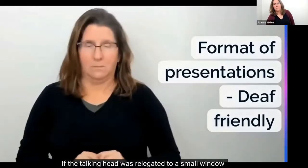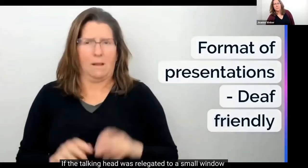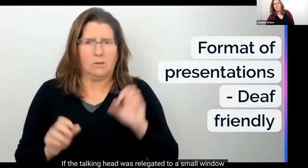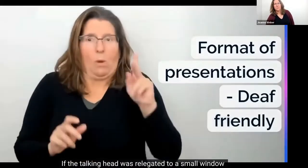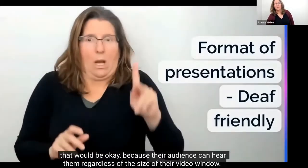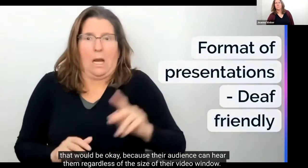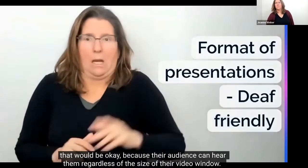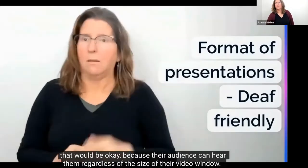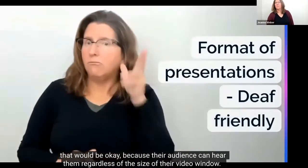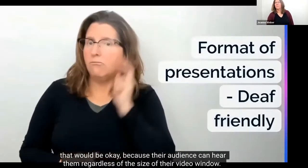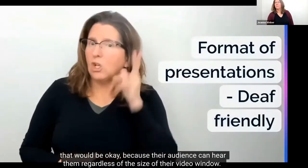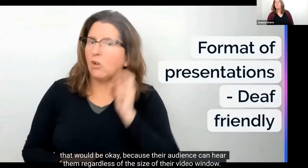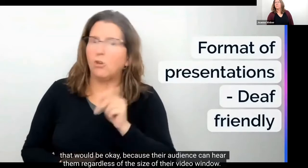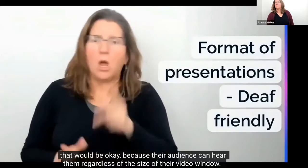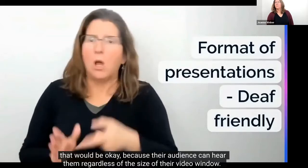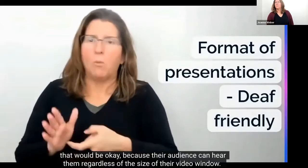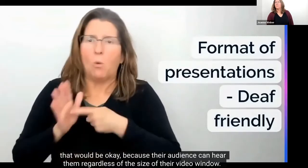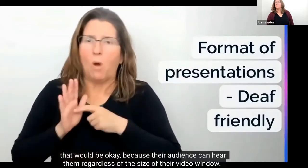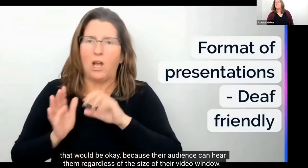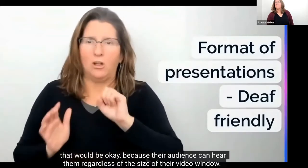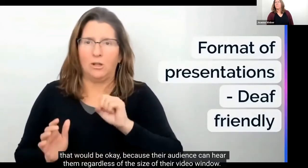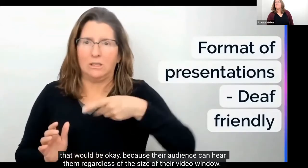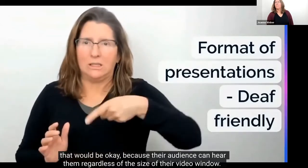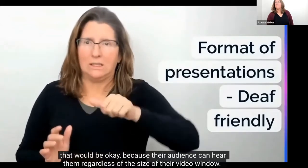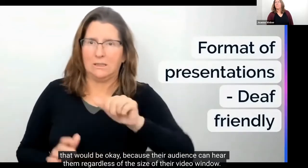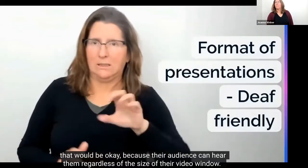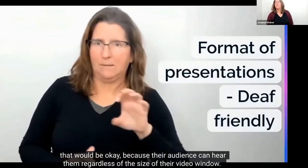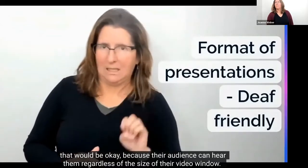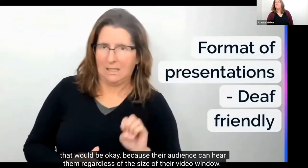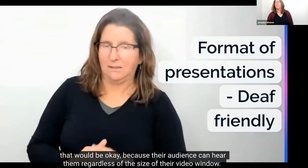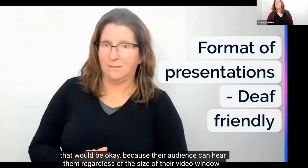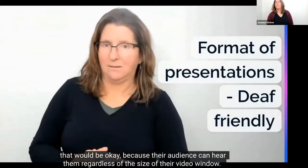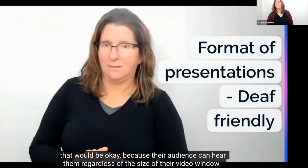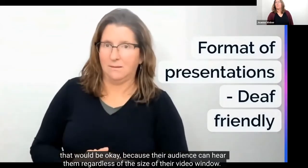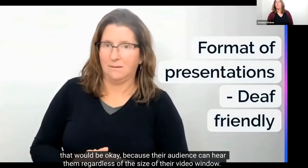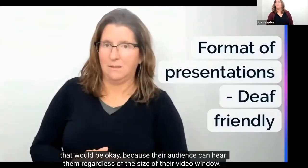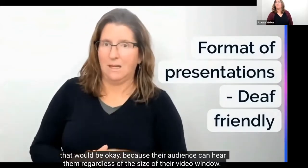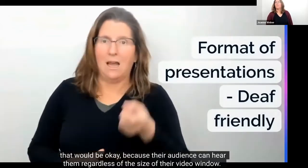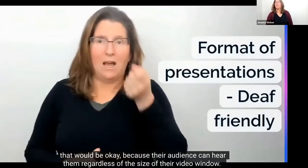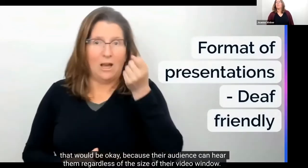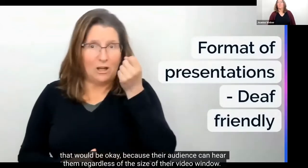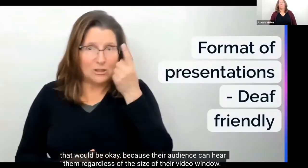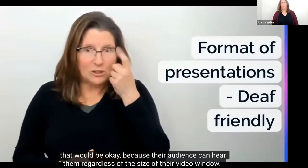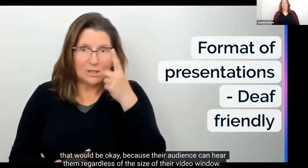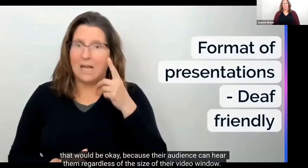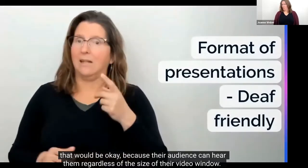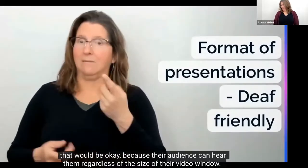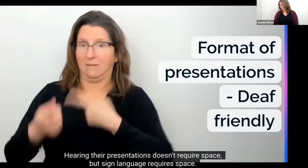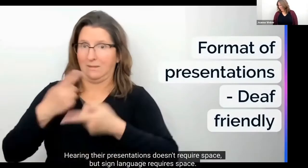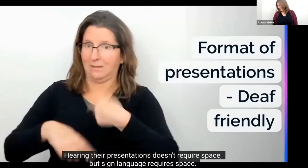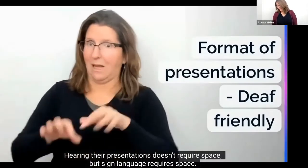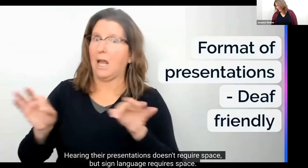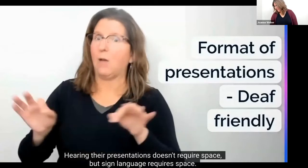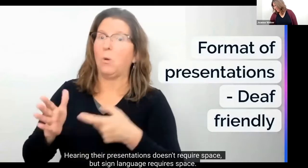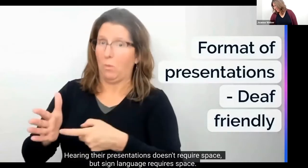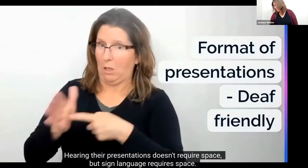small window, that would be okay, because their audience can hear them regardless of the size of their video window.